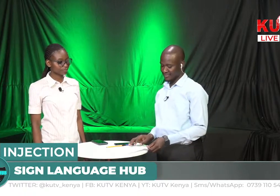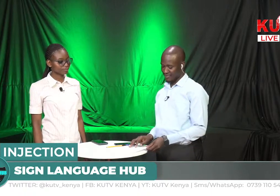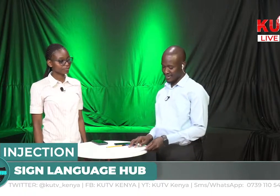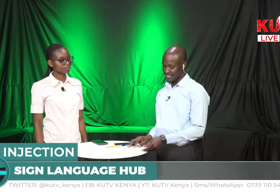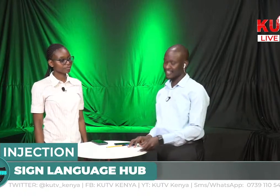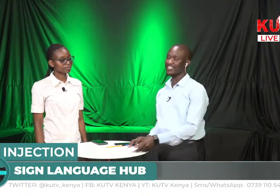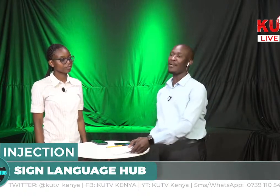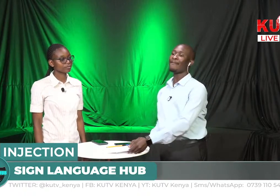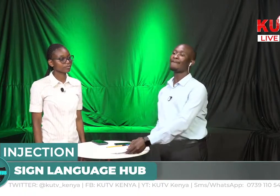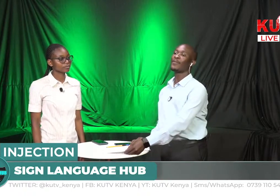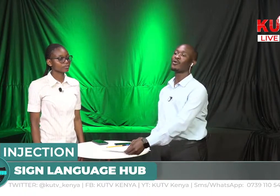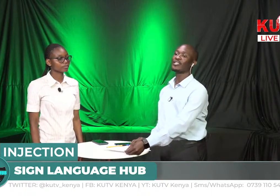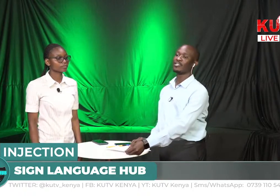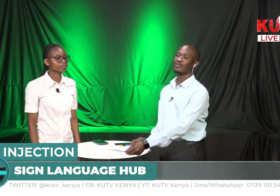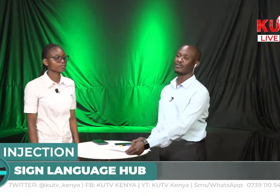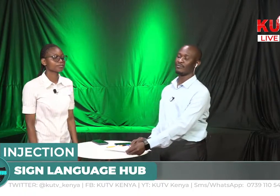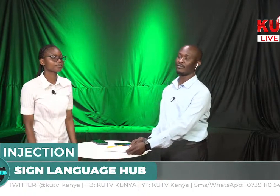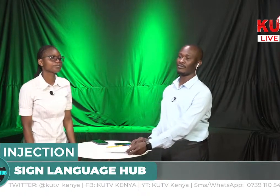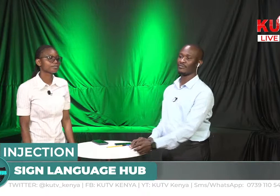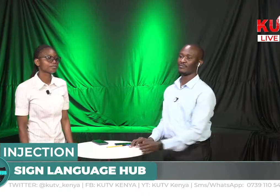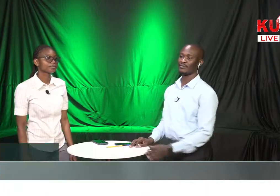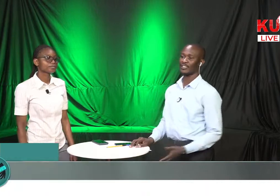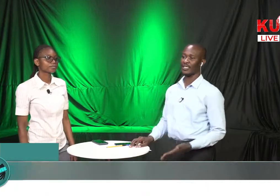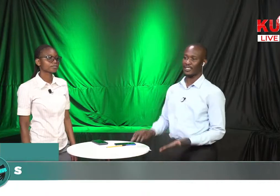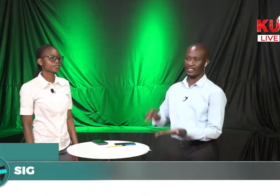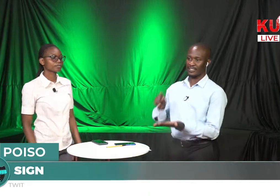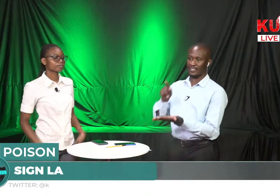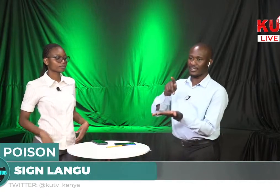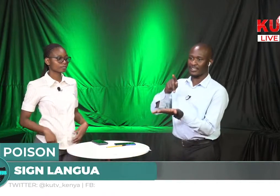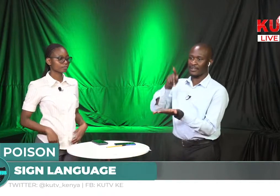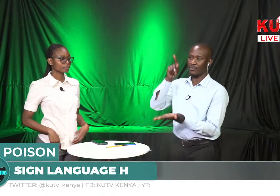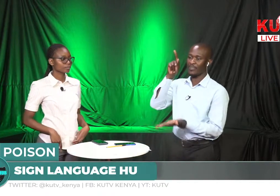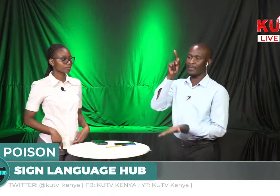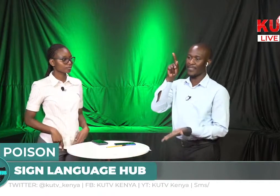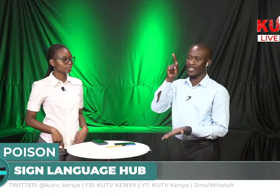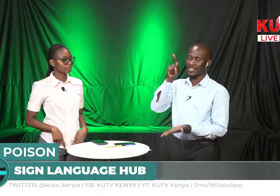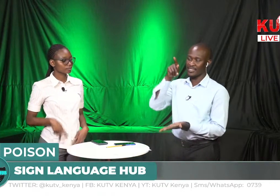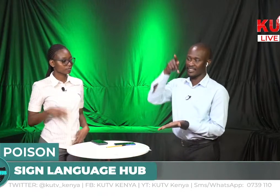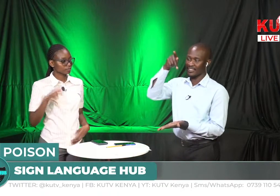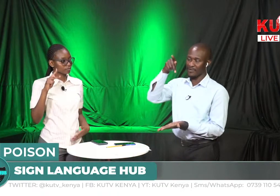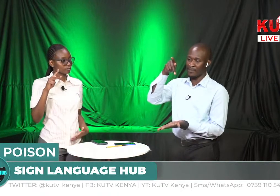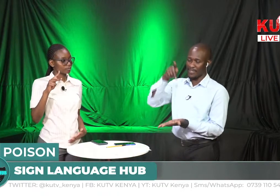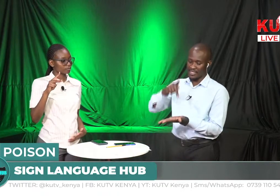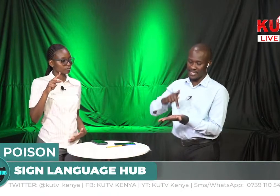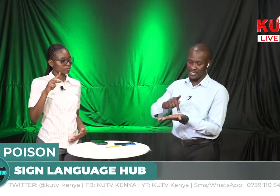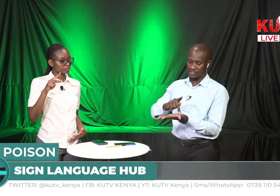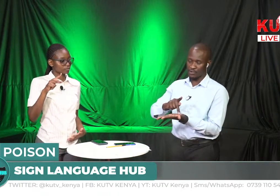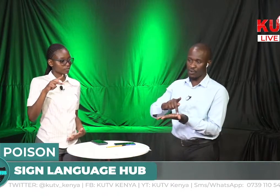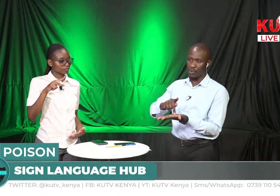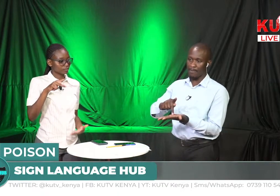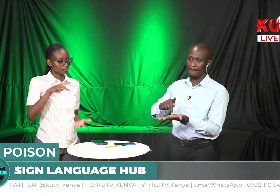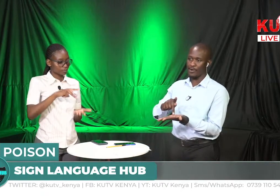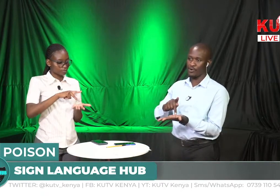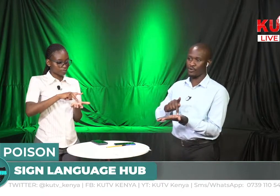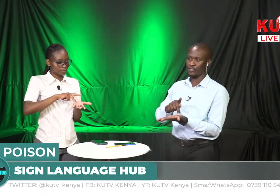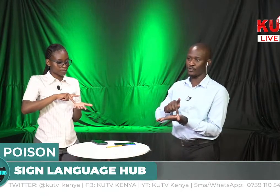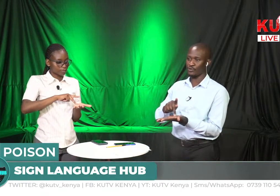word is poison. Okay? With the P, this is our P, so poison.